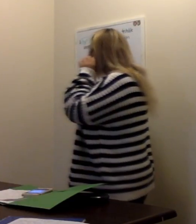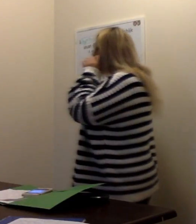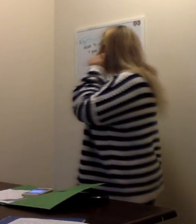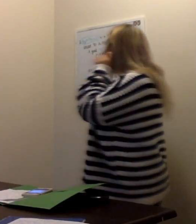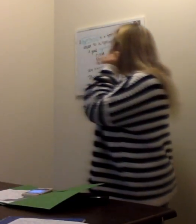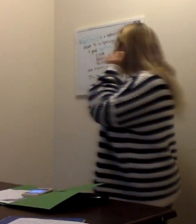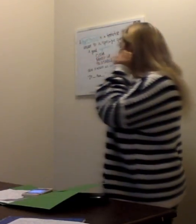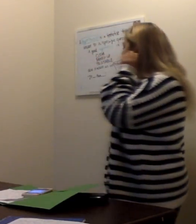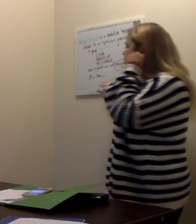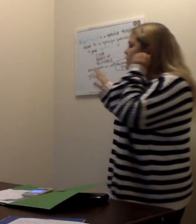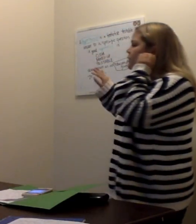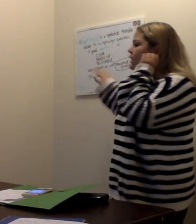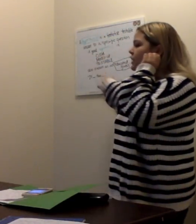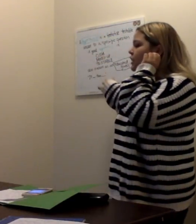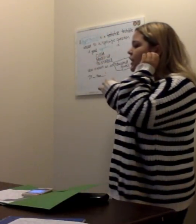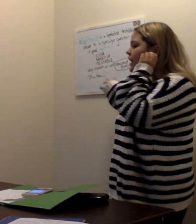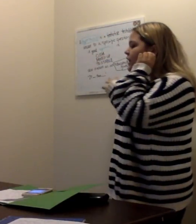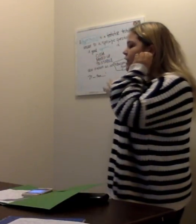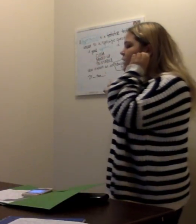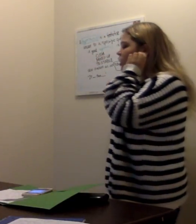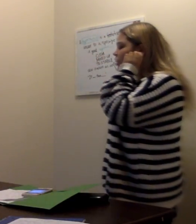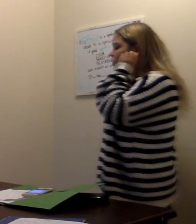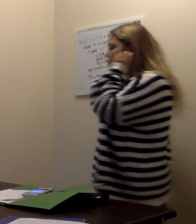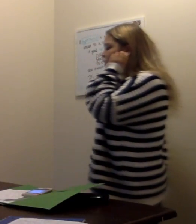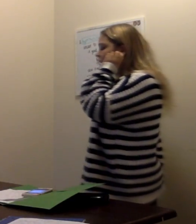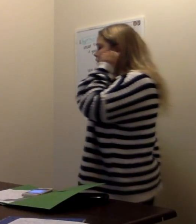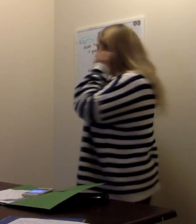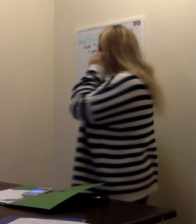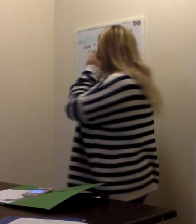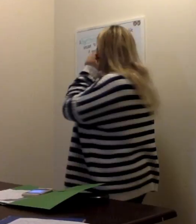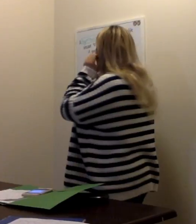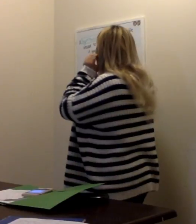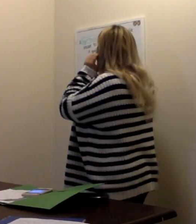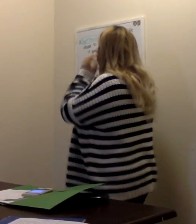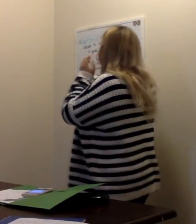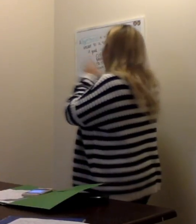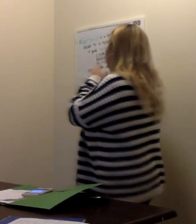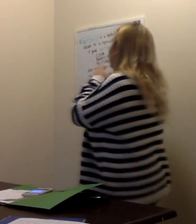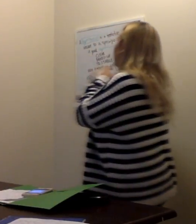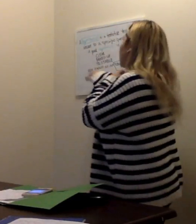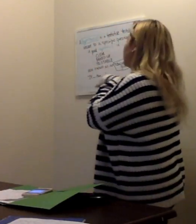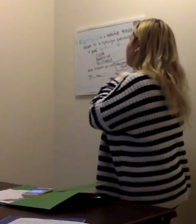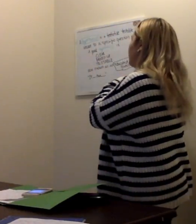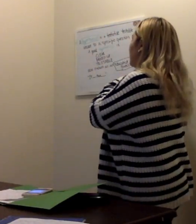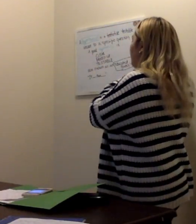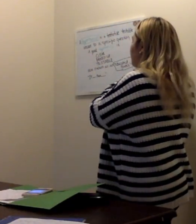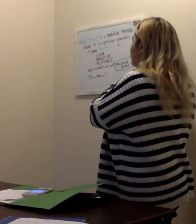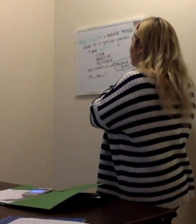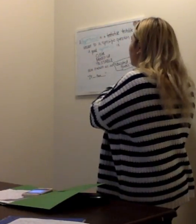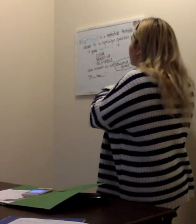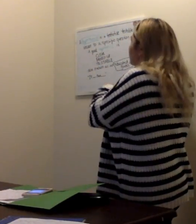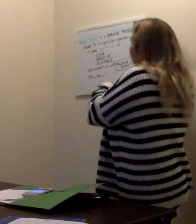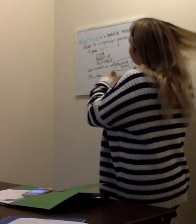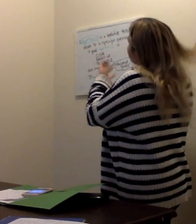with hypotheses is a prediction, and these are used in if something, then something happens. So these